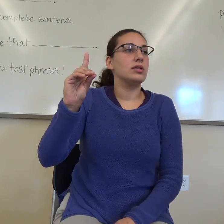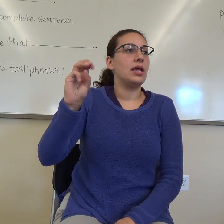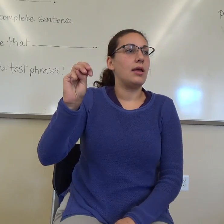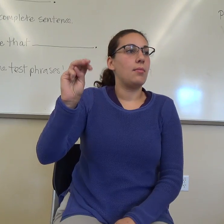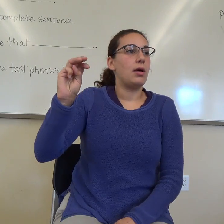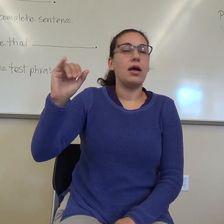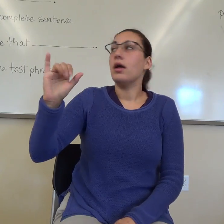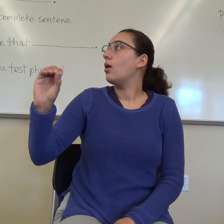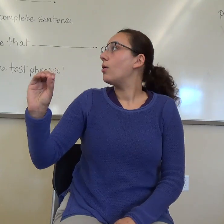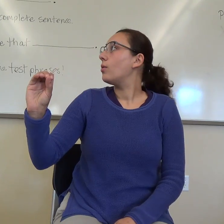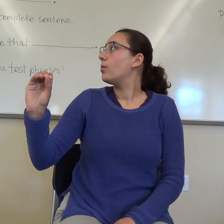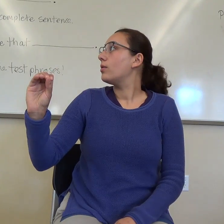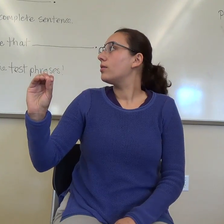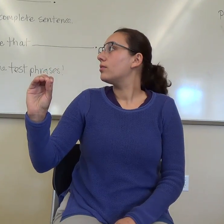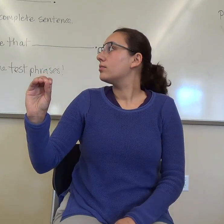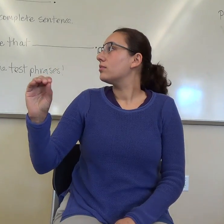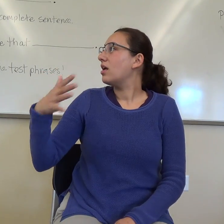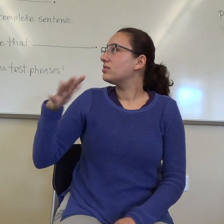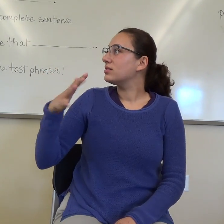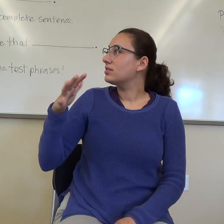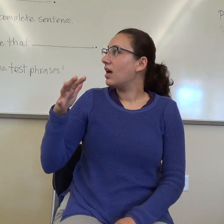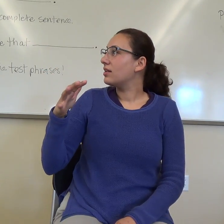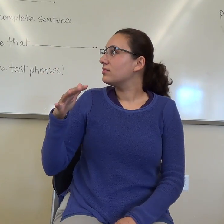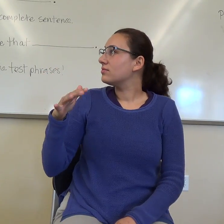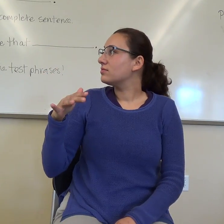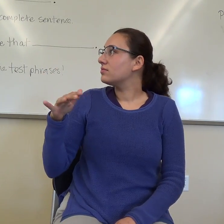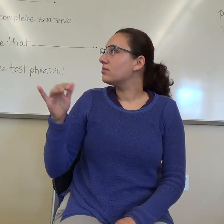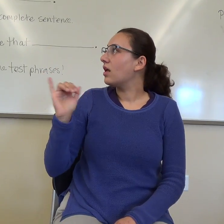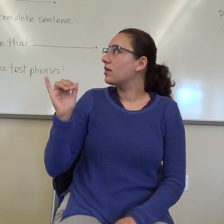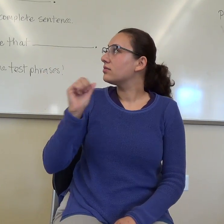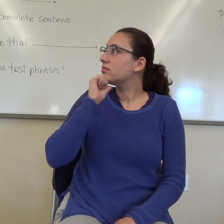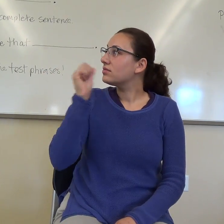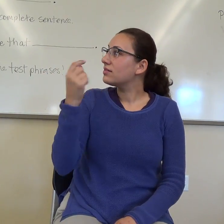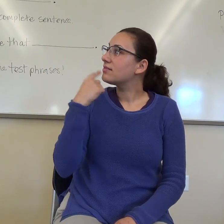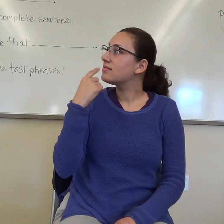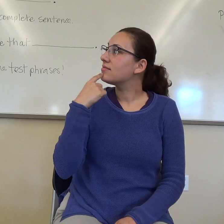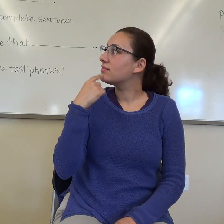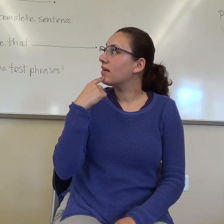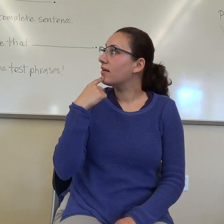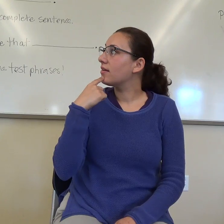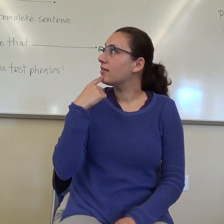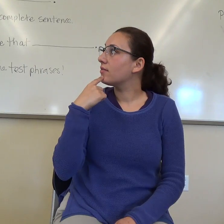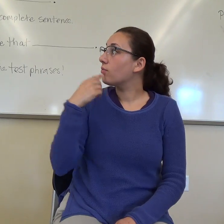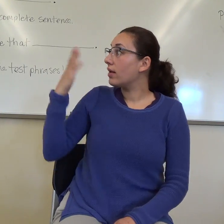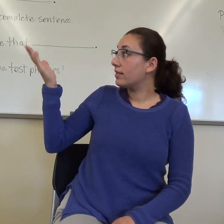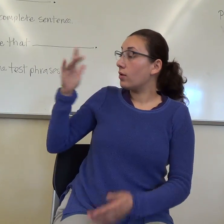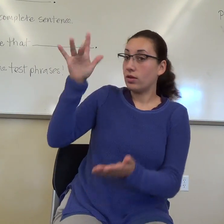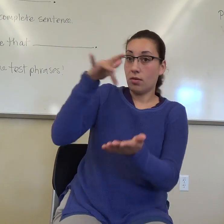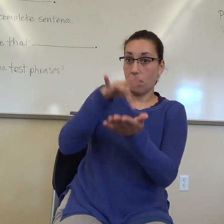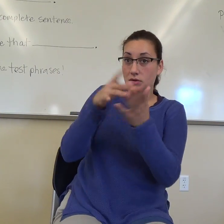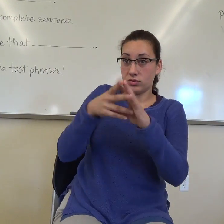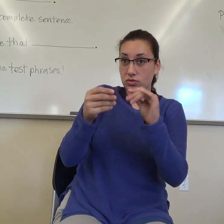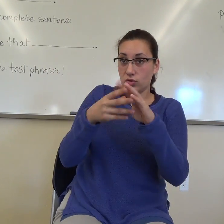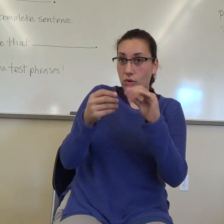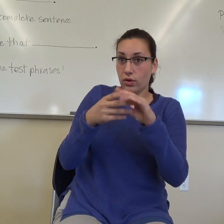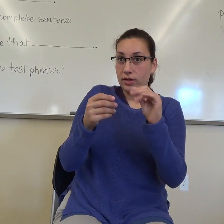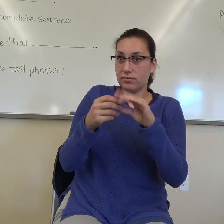there's kind of a period where it doesn't, there's this point, it's not here, and Mark is right, that Mexico is